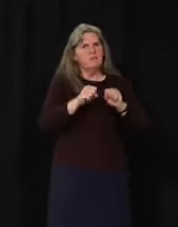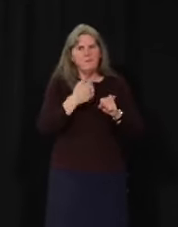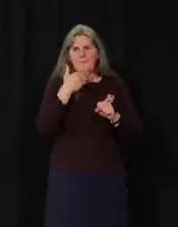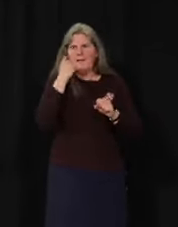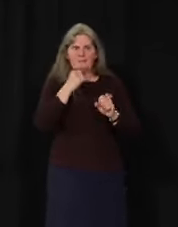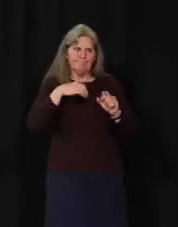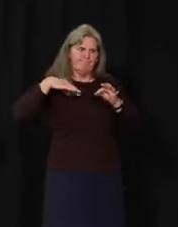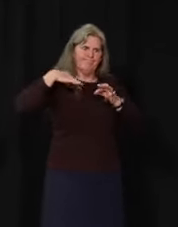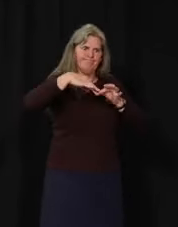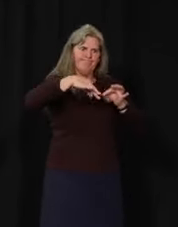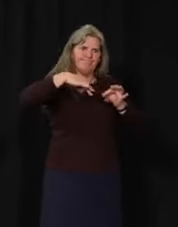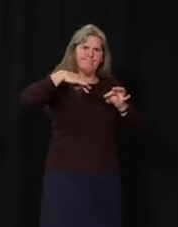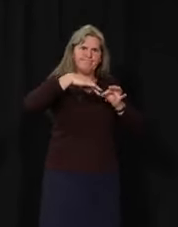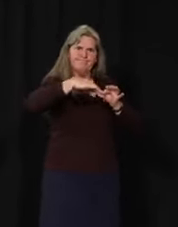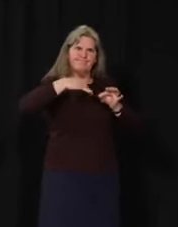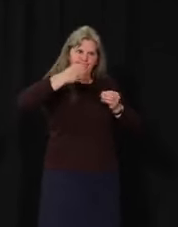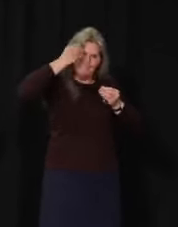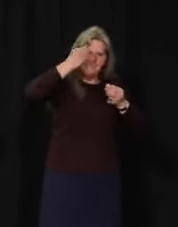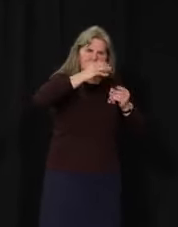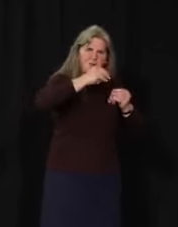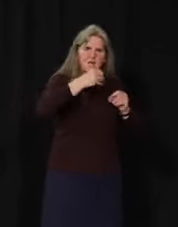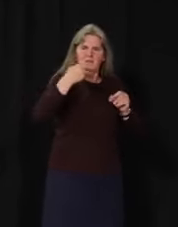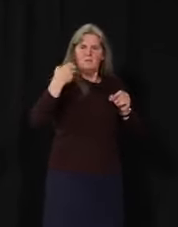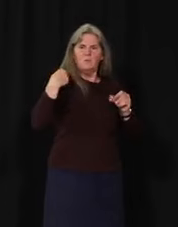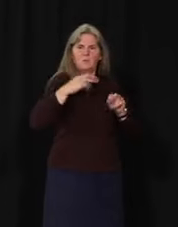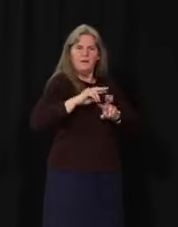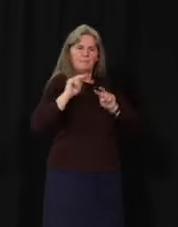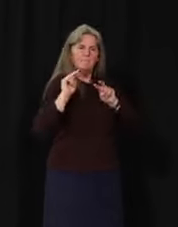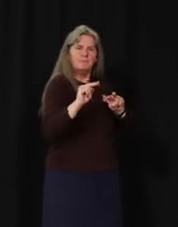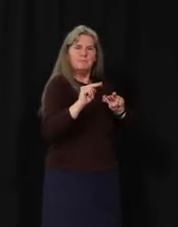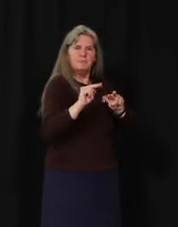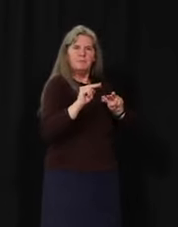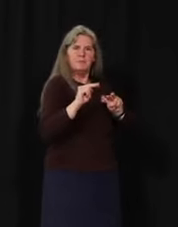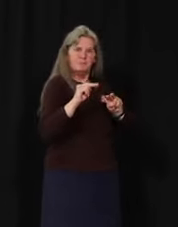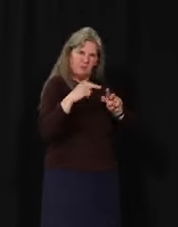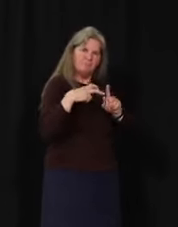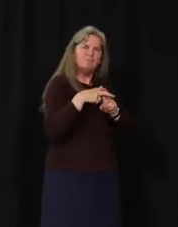do to up the enforcement, and that's definitely what we intend to do.